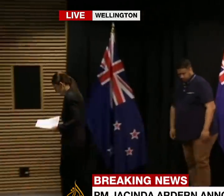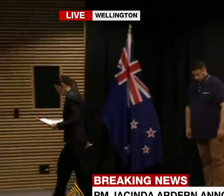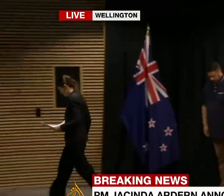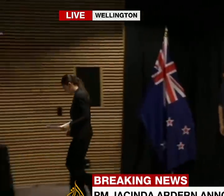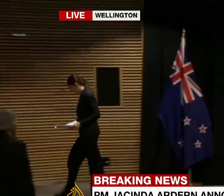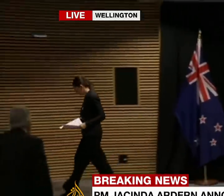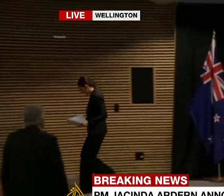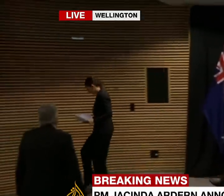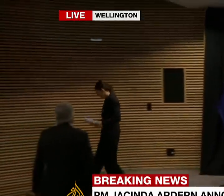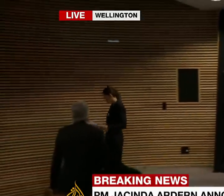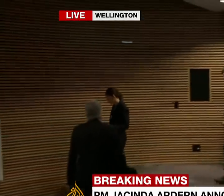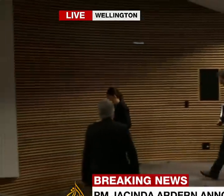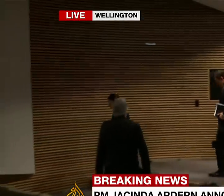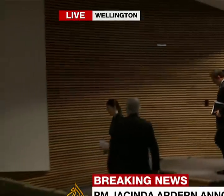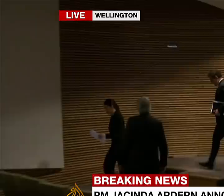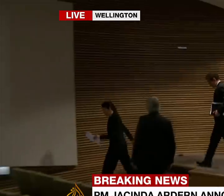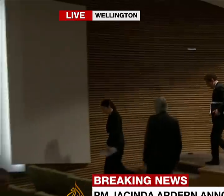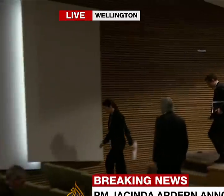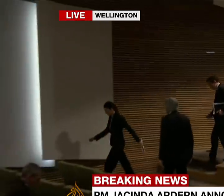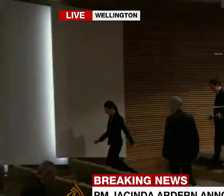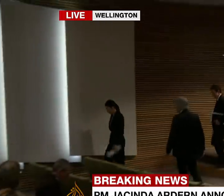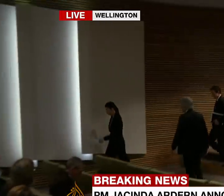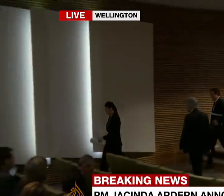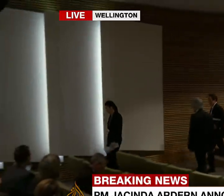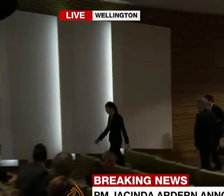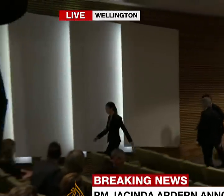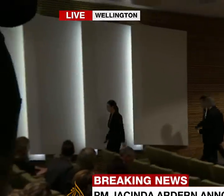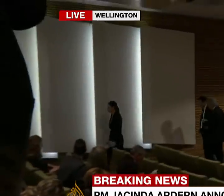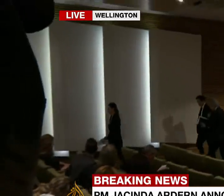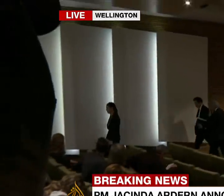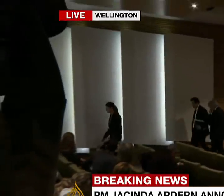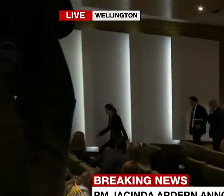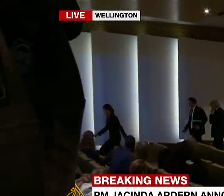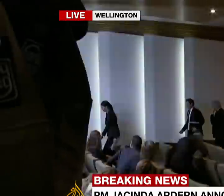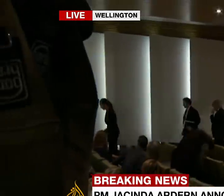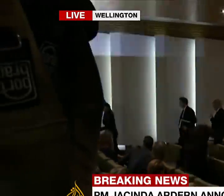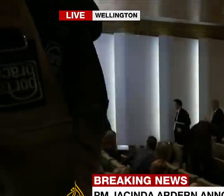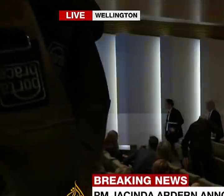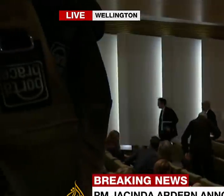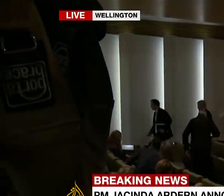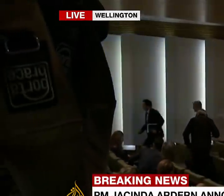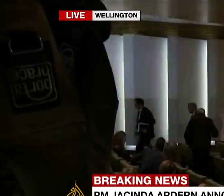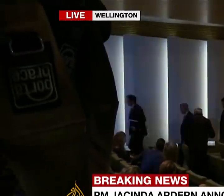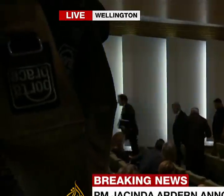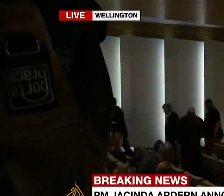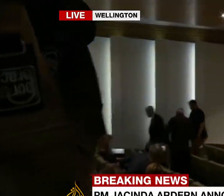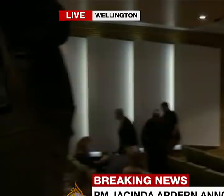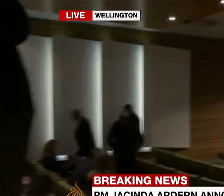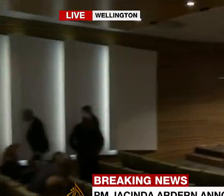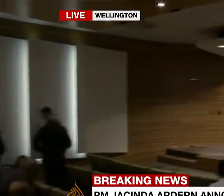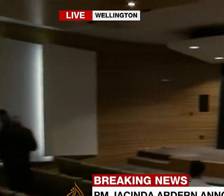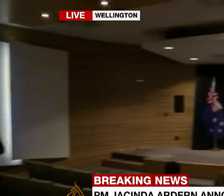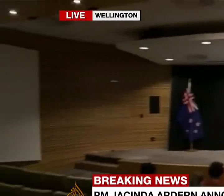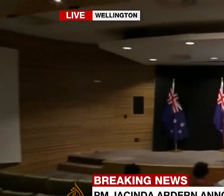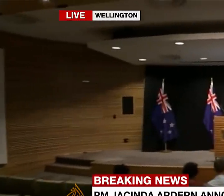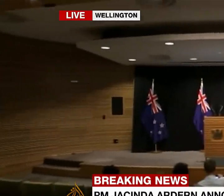following the attacks is the availability of military-style semi-automatic and automatic rifles with 30-round magazines. She said the guns used in the attack had